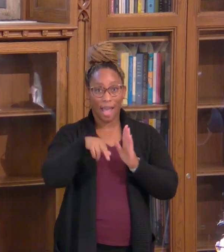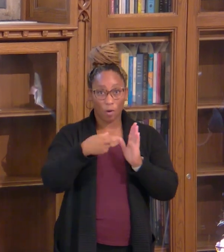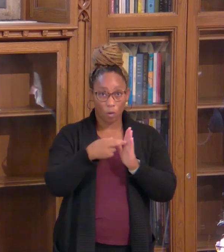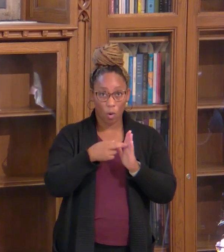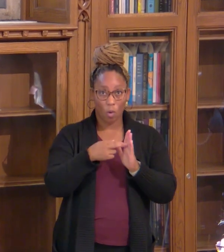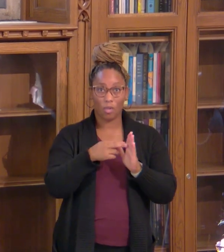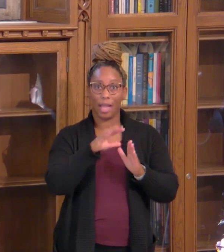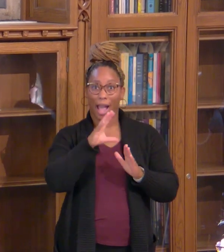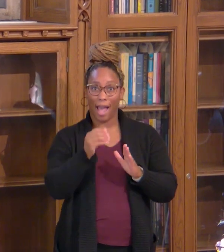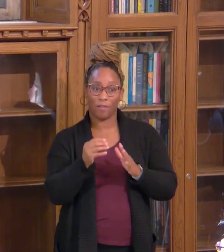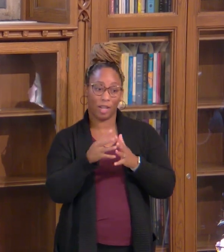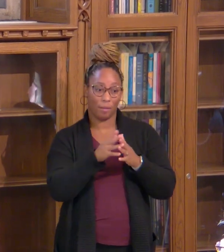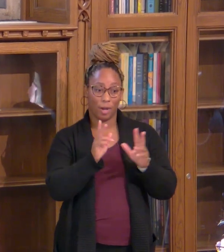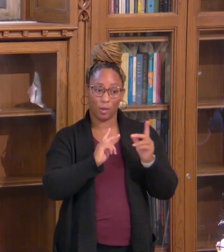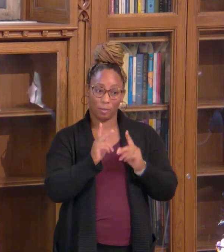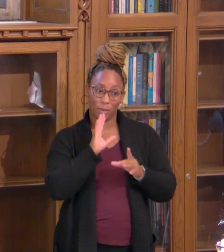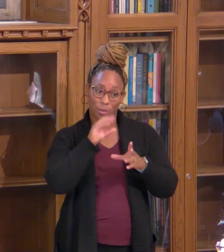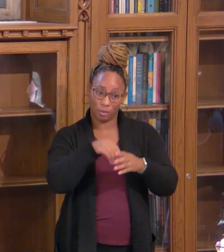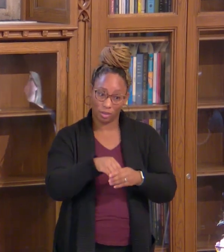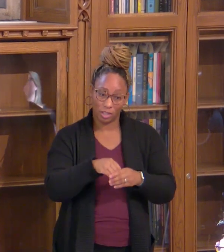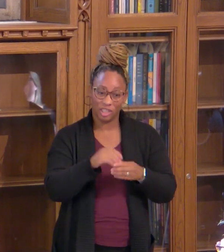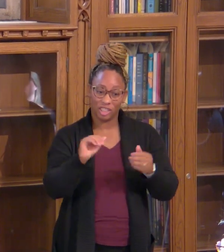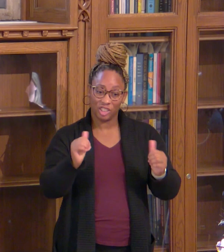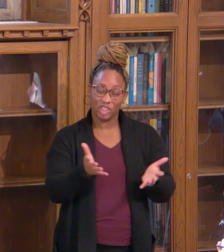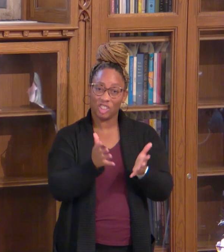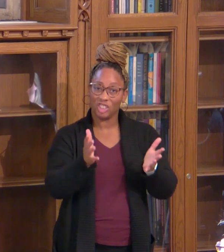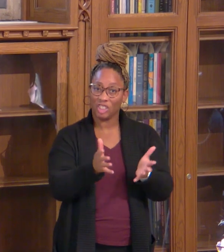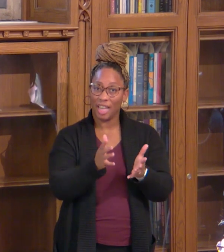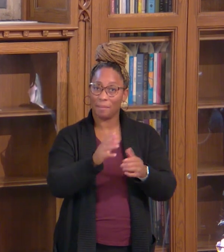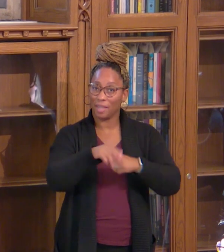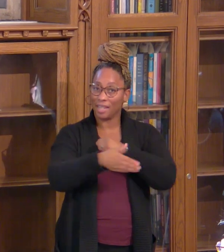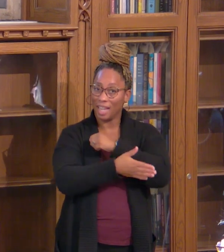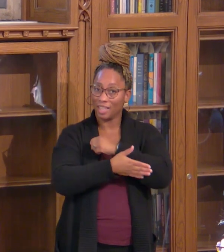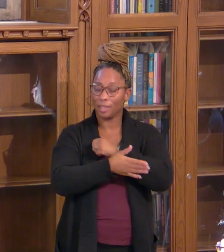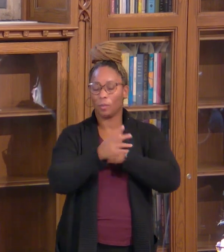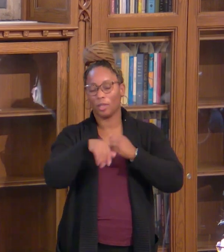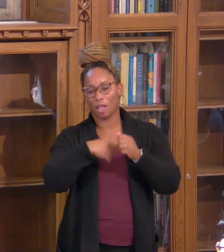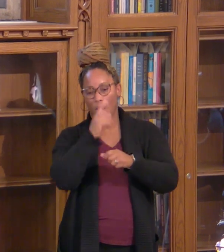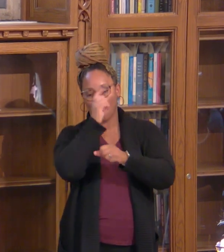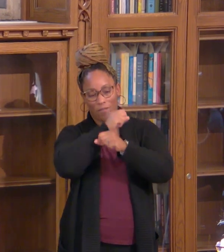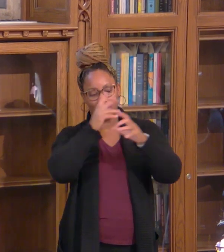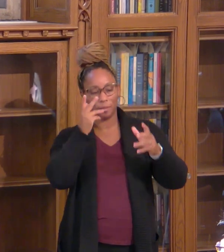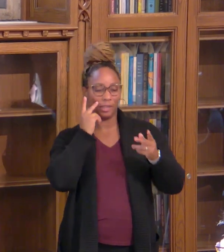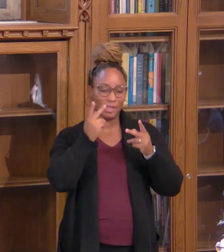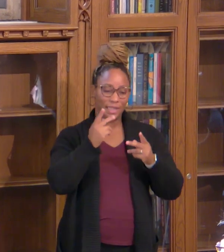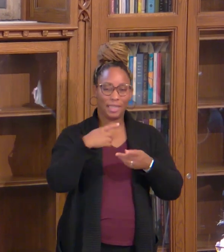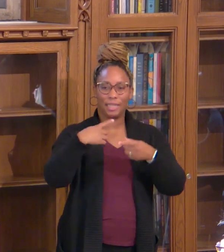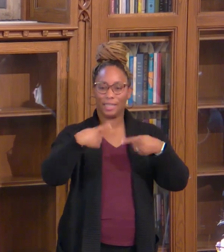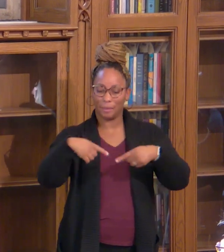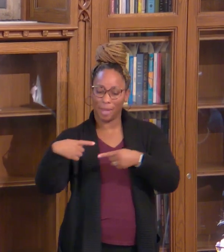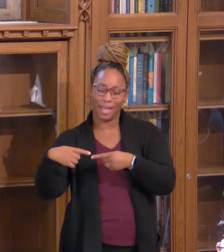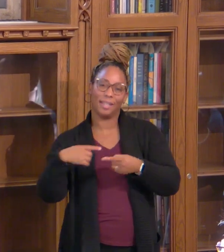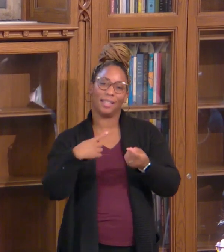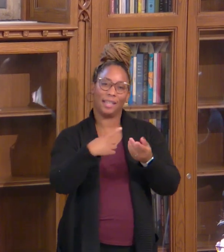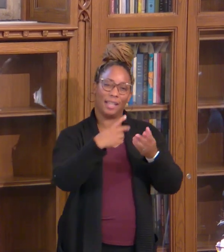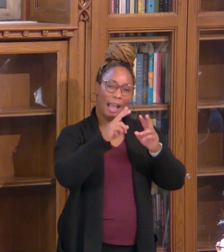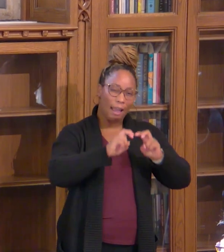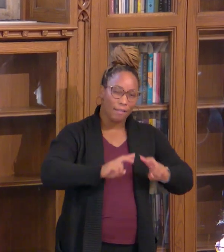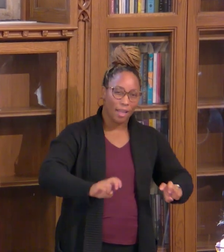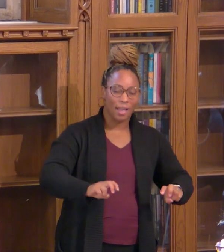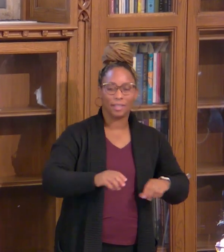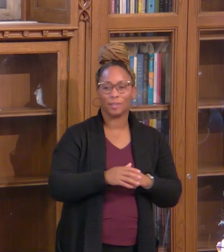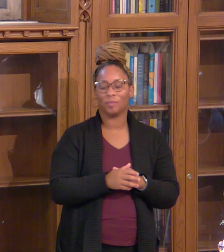nation was now visible for all to see to analyze and debate a